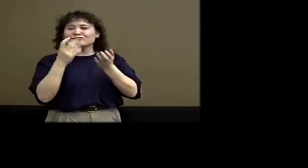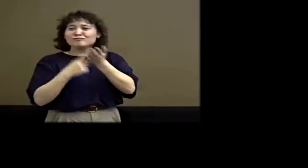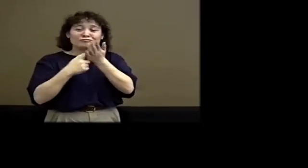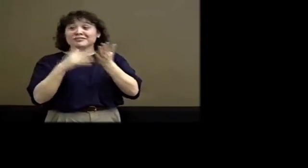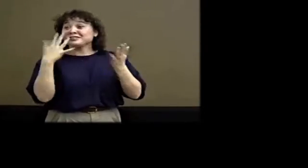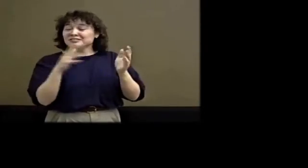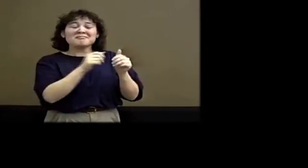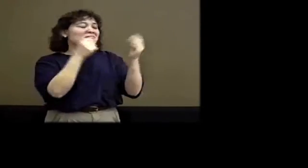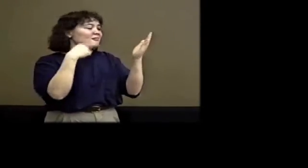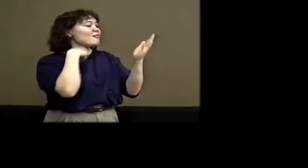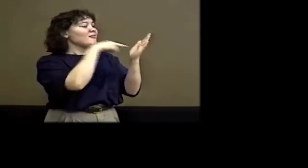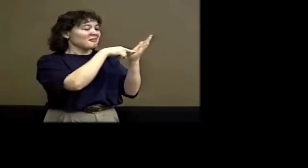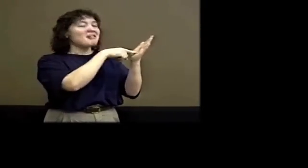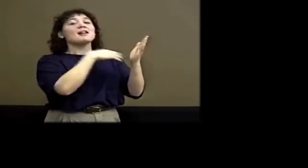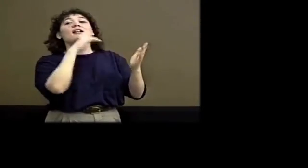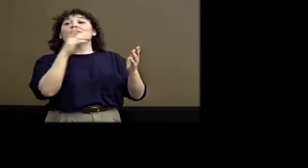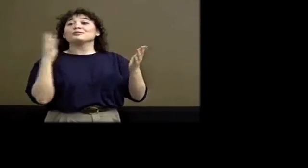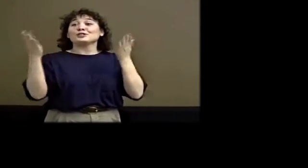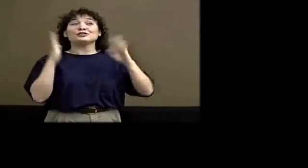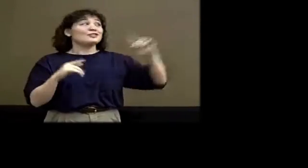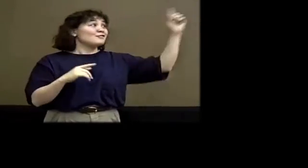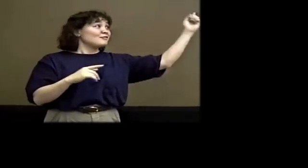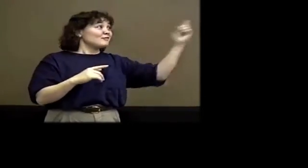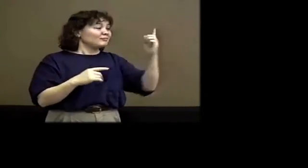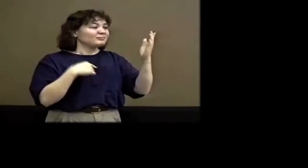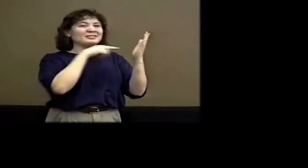We discuss what we like on the menu in ASL.